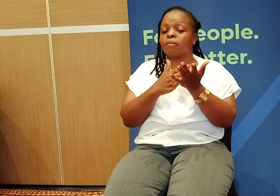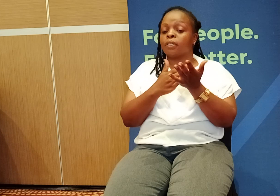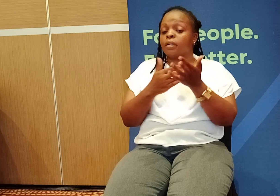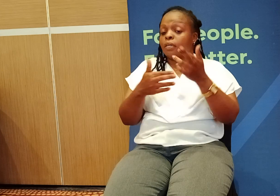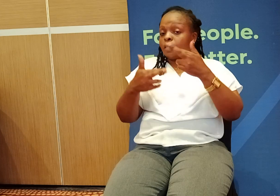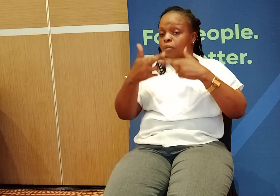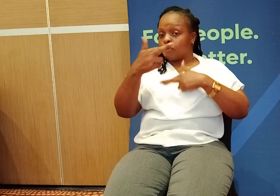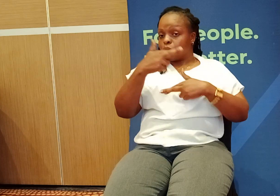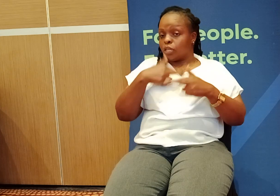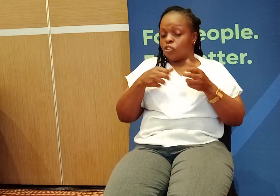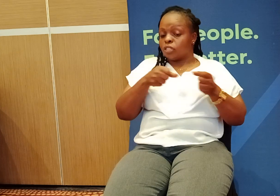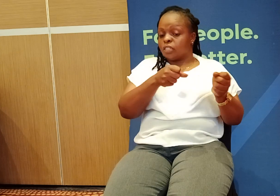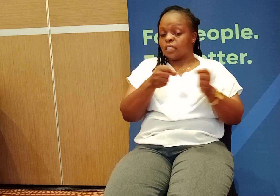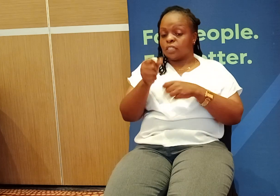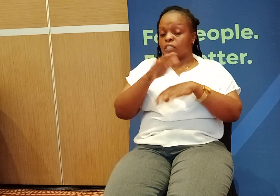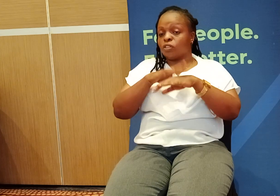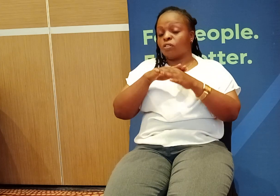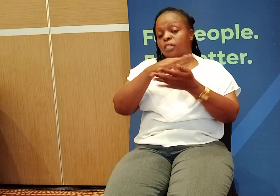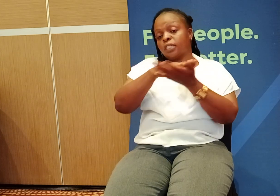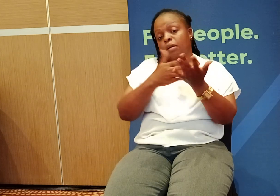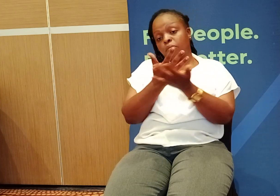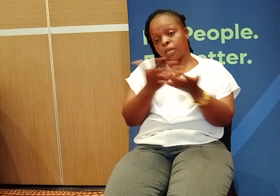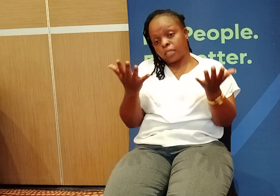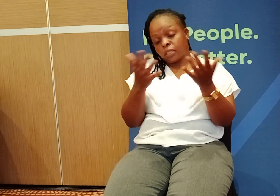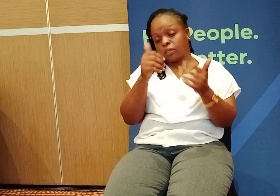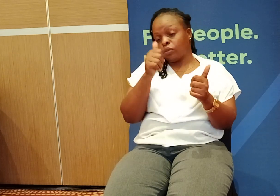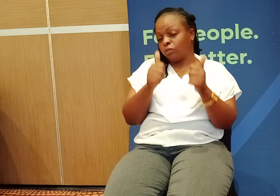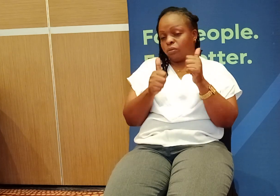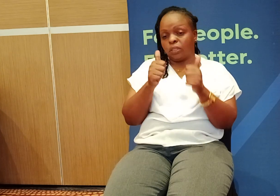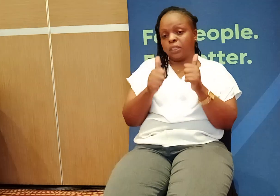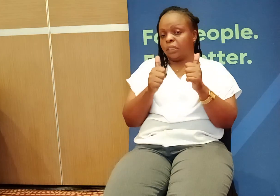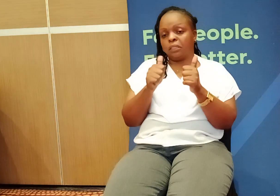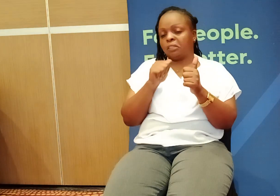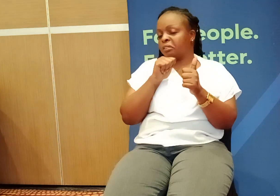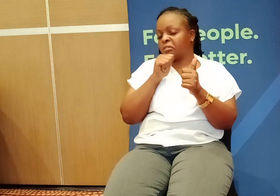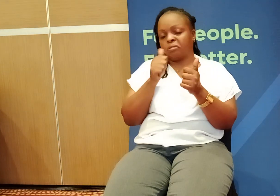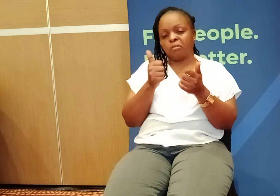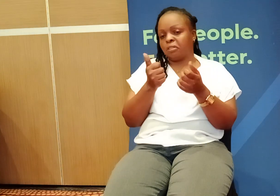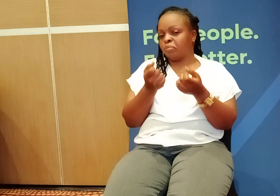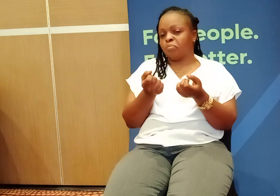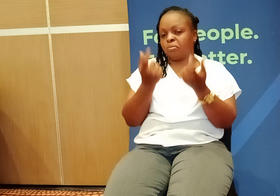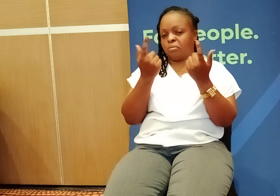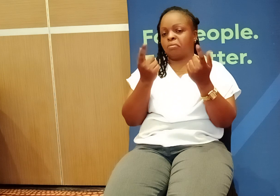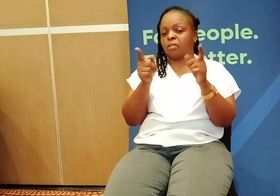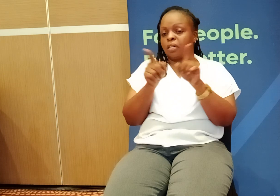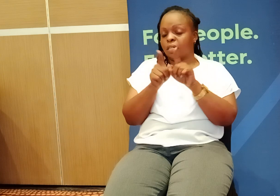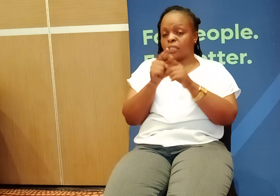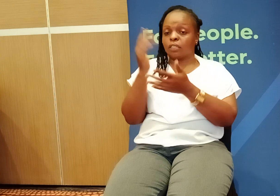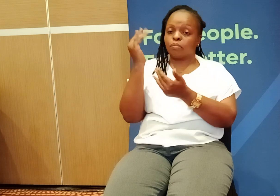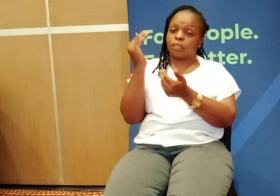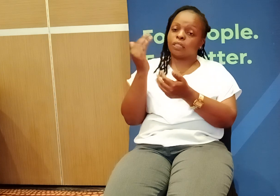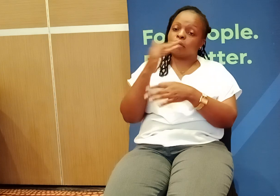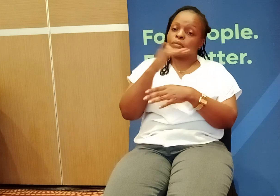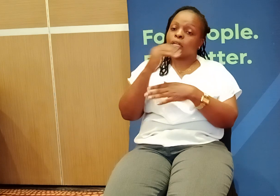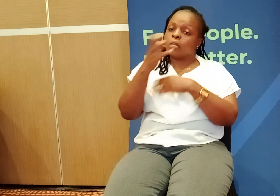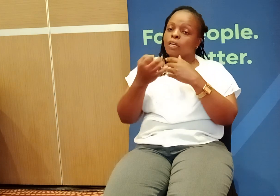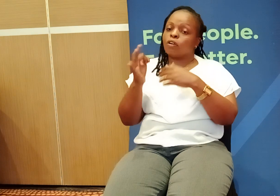remediation strategy on some of our assets that didn't quite come through as we expected at the end of the year. that contributed